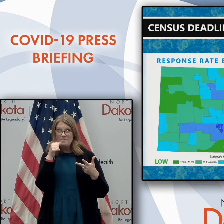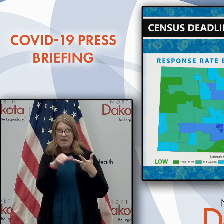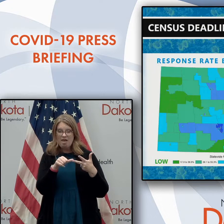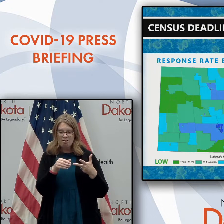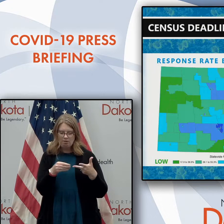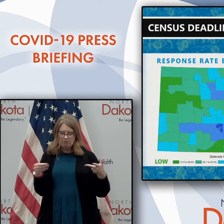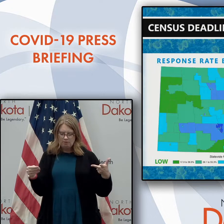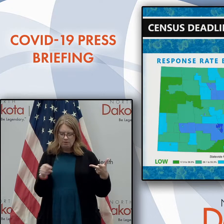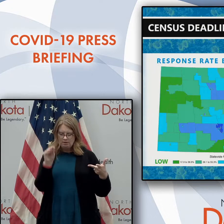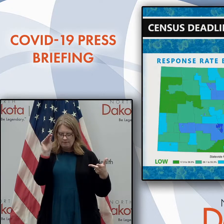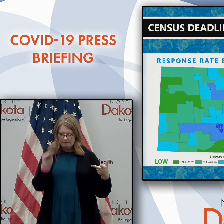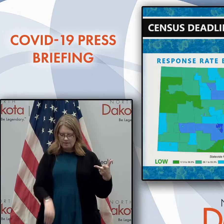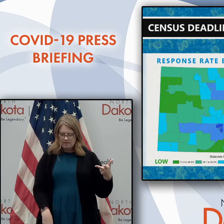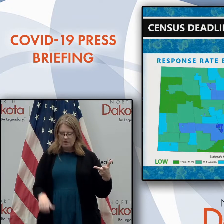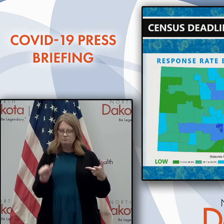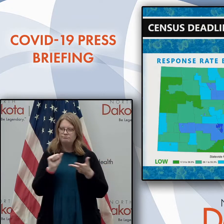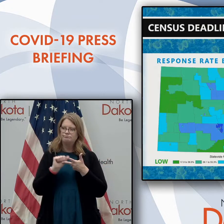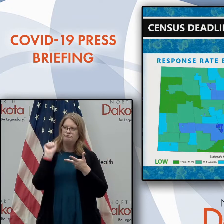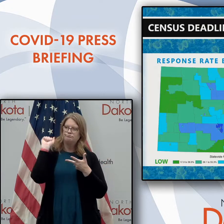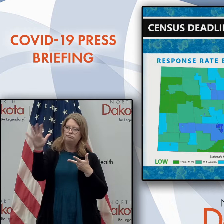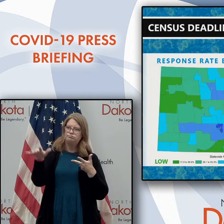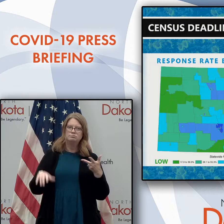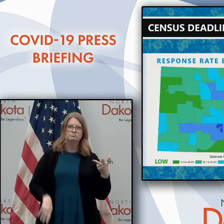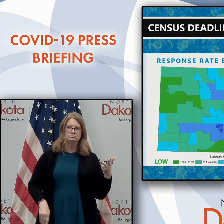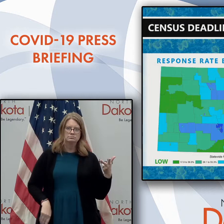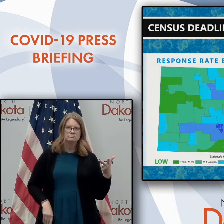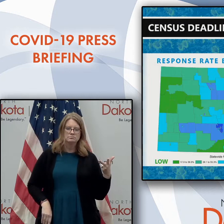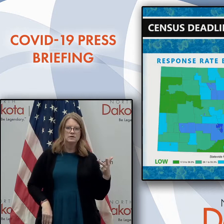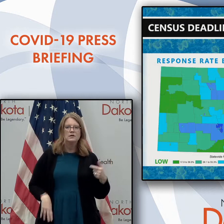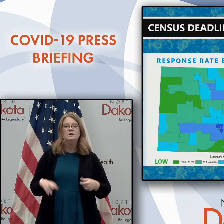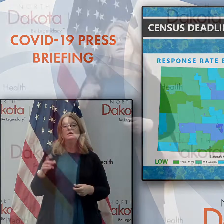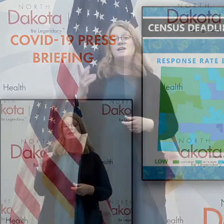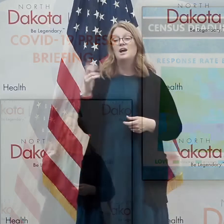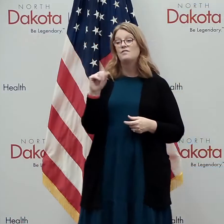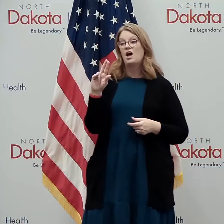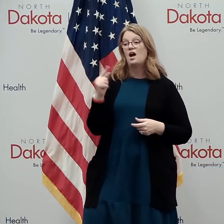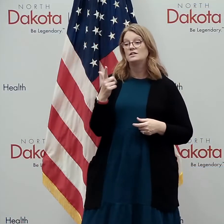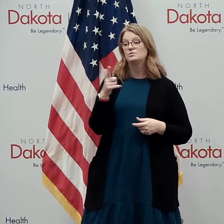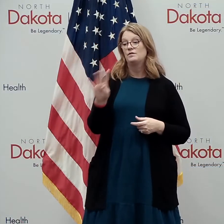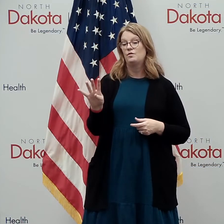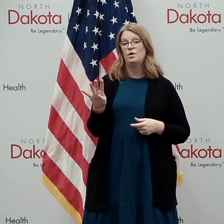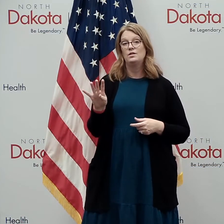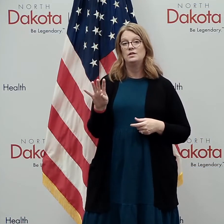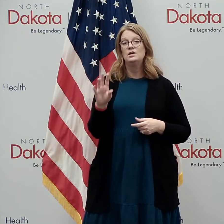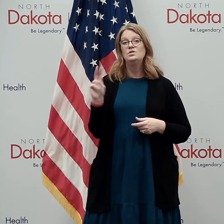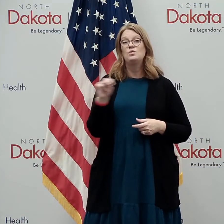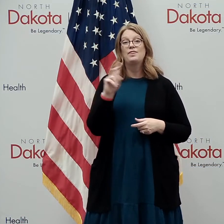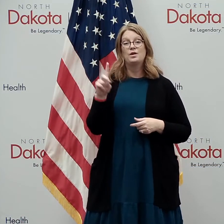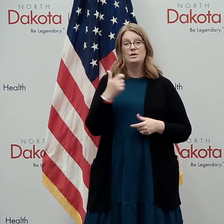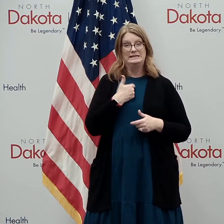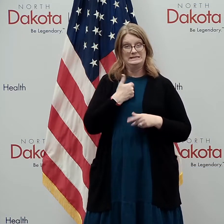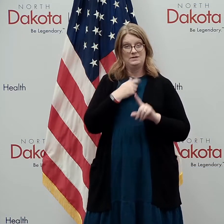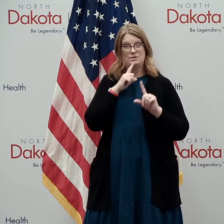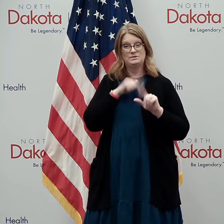it out and mail back the paper questionnaire. As of August 24th, North Dakota's self-response rate